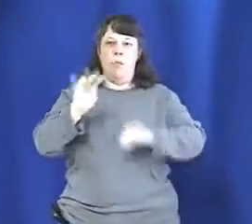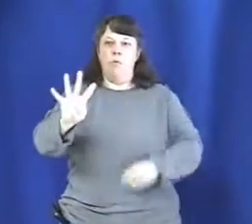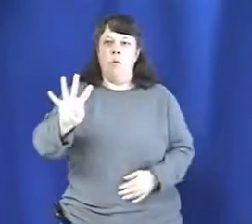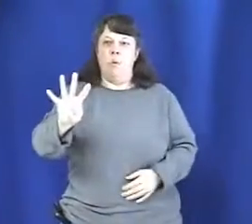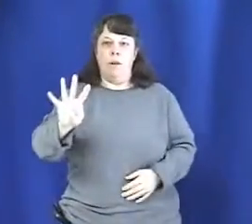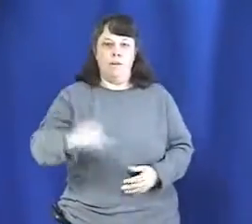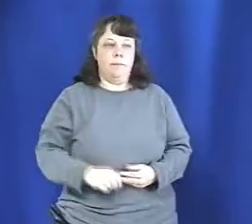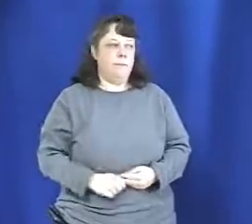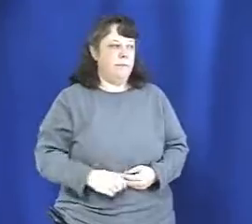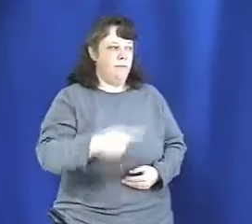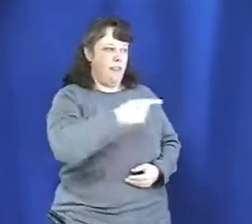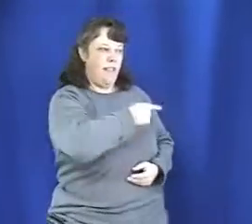Number 4.